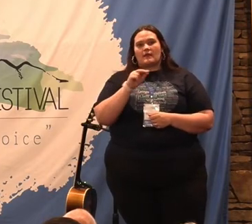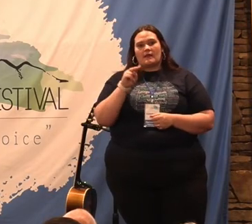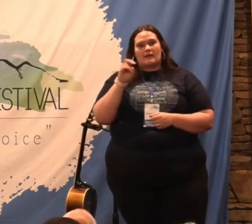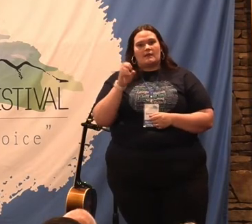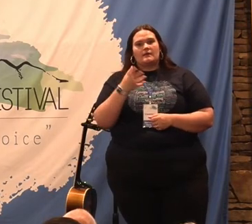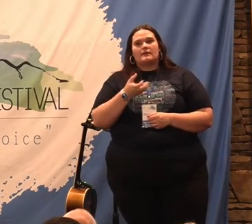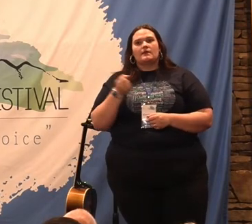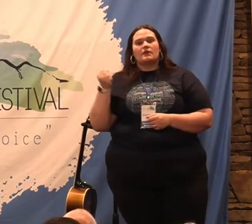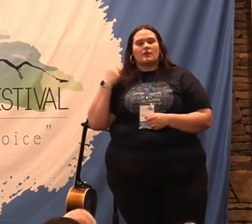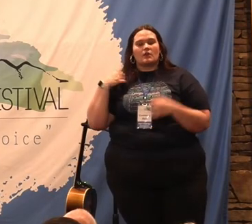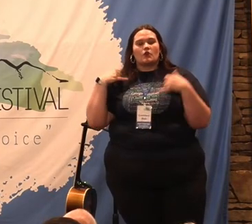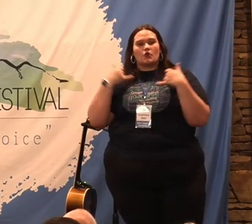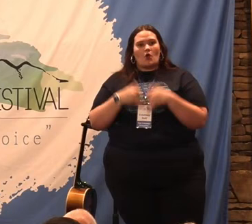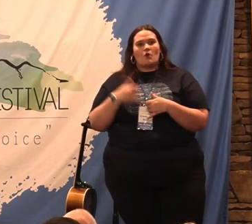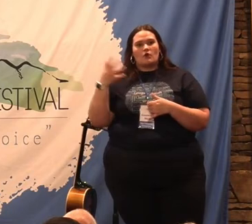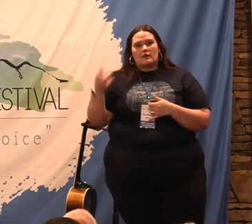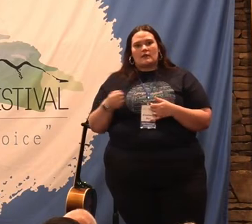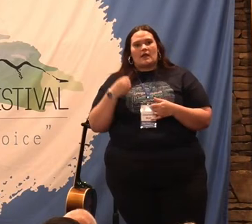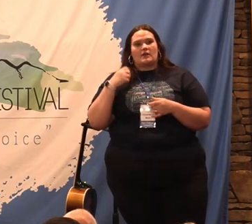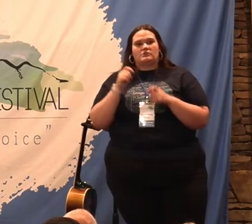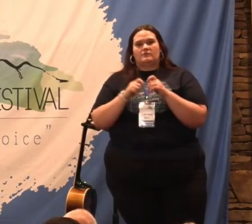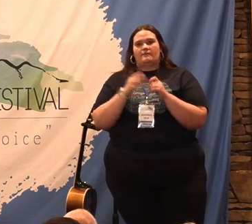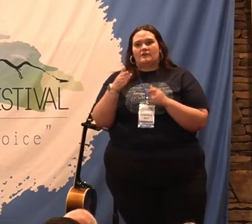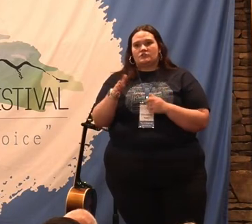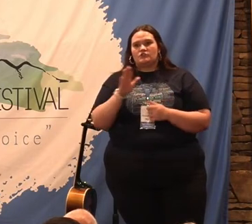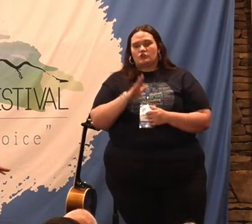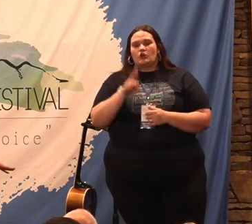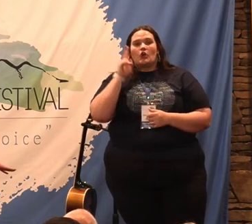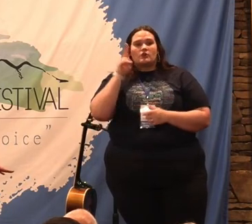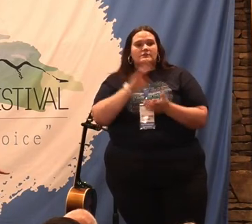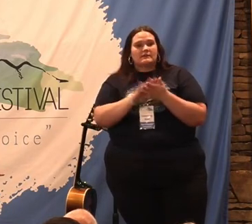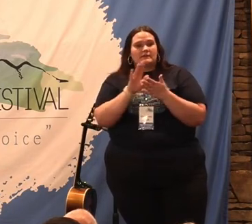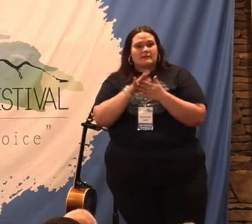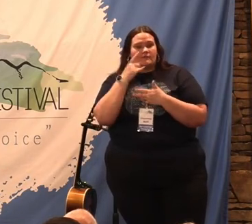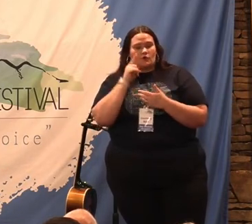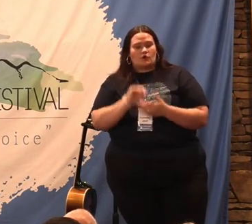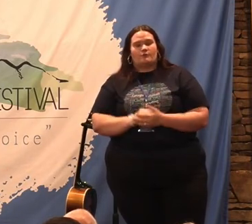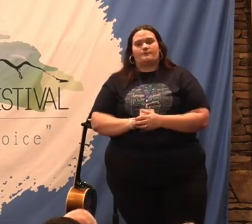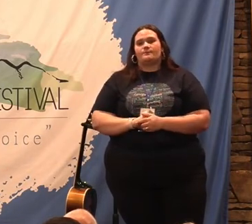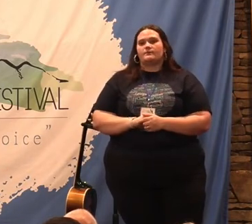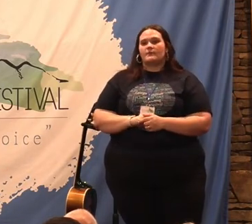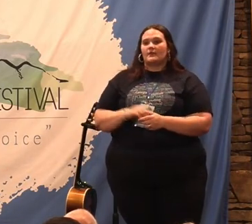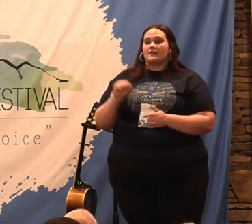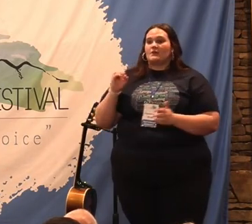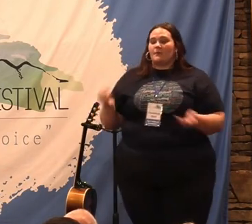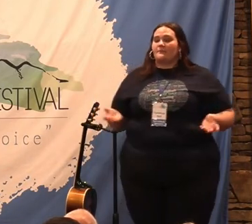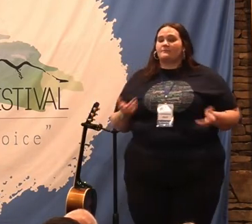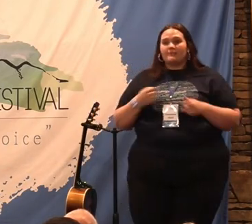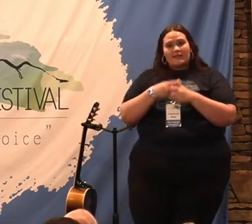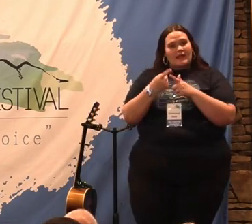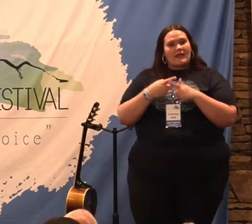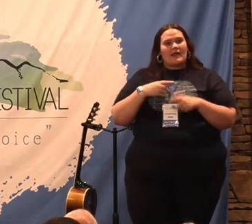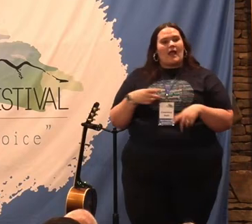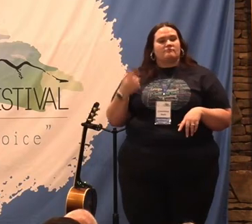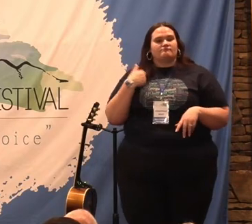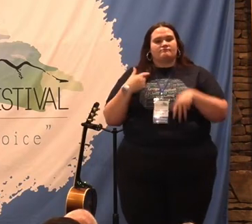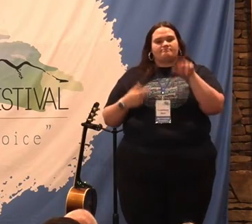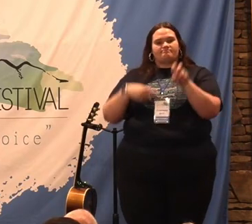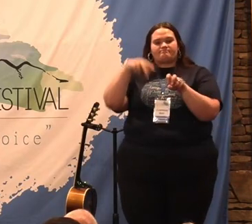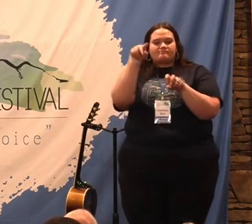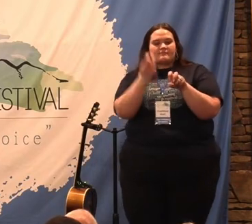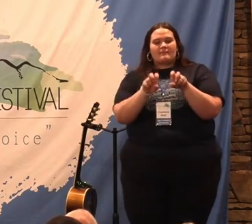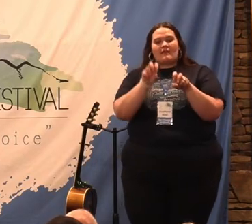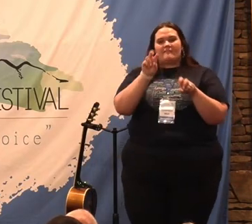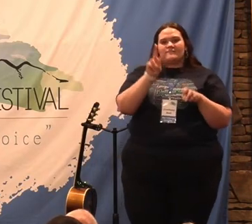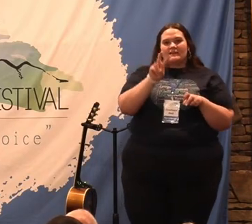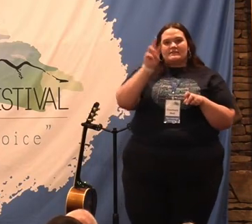gonna catch yourself a fish, your uncle's gonna clean it for you. So next thing I know, I'm beside Grandma and her VW Bug,